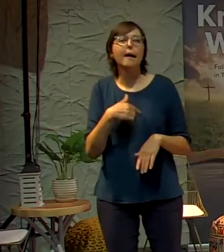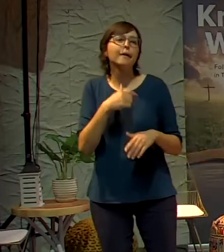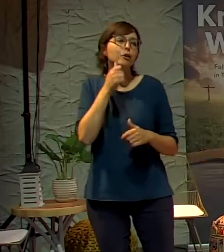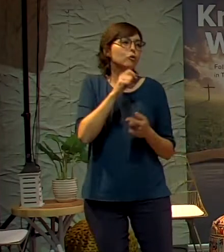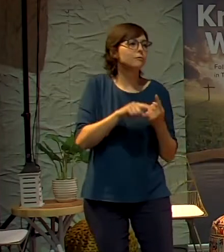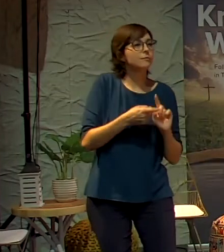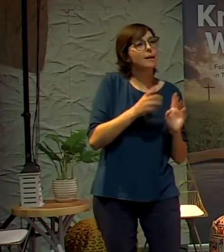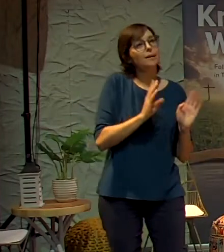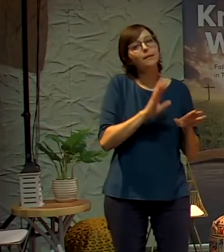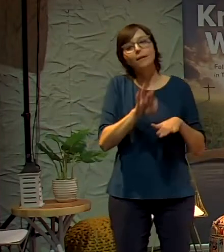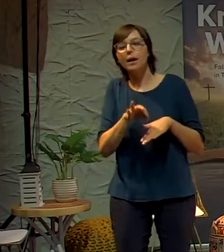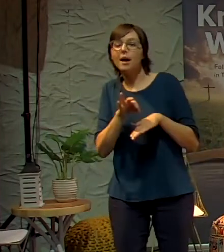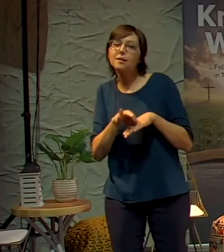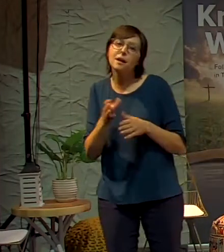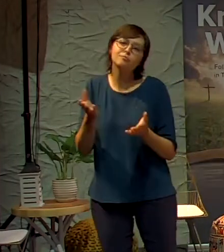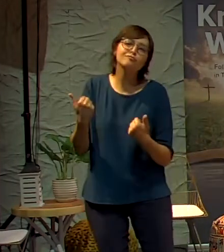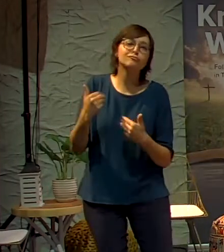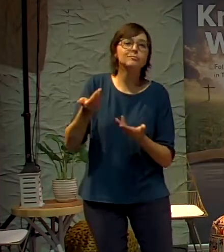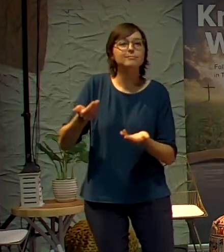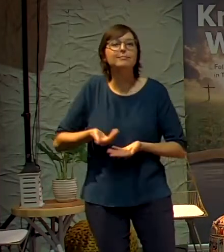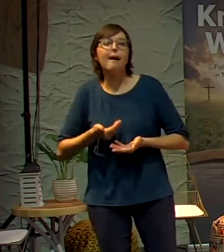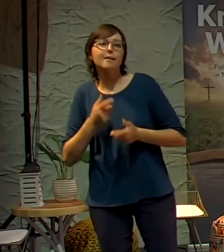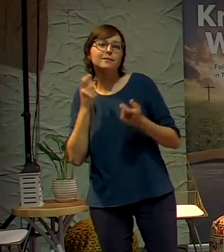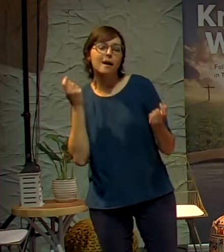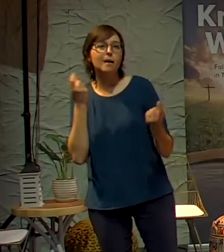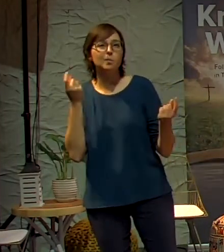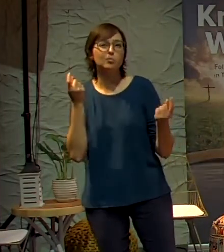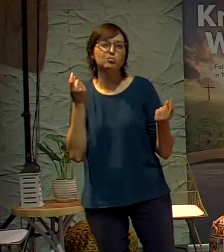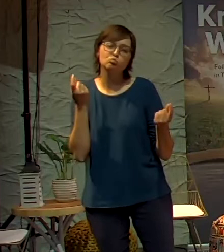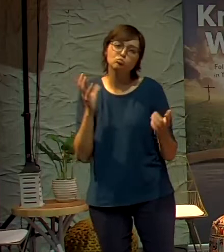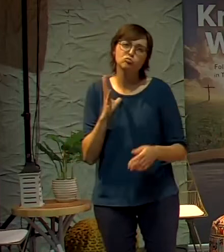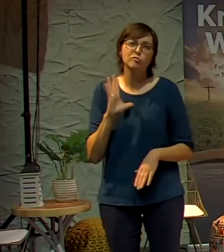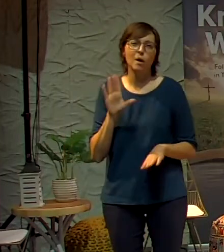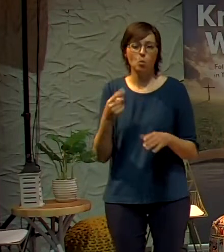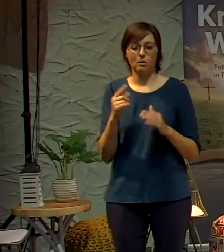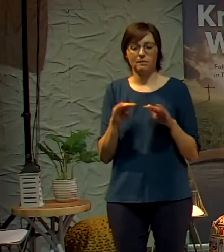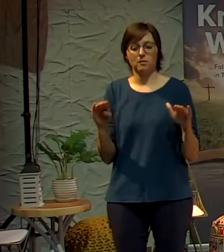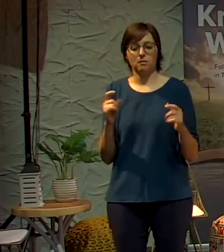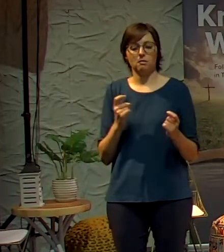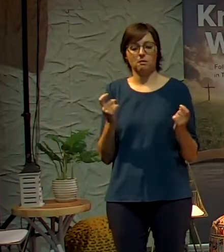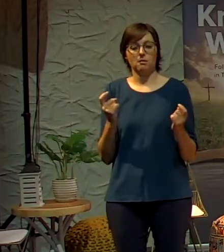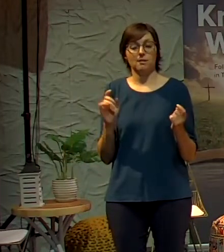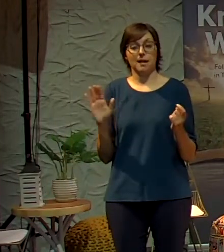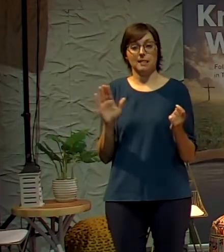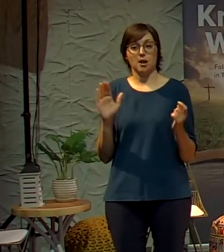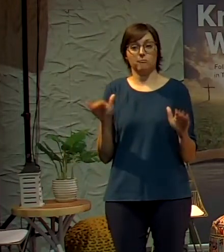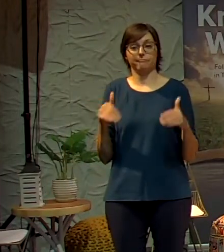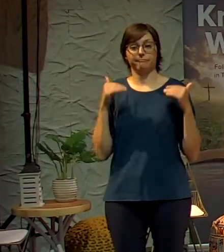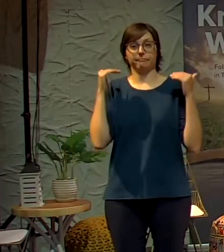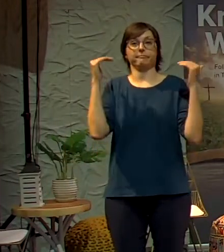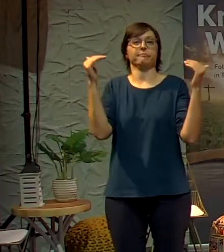fiance and I'll invite you. Please celebrate with me. That's one level of celebration. Their level of celebration